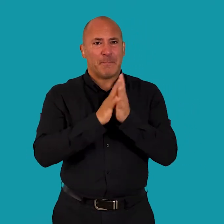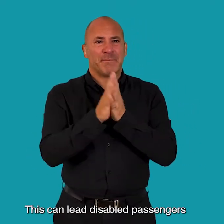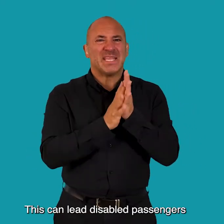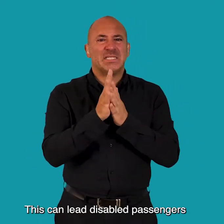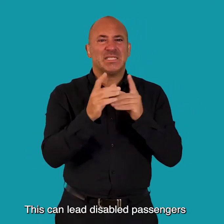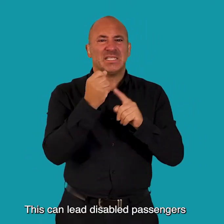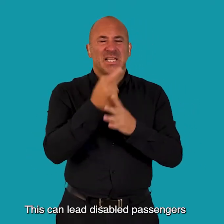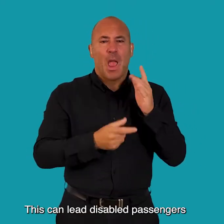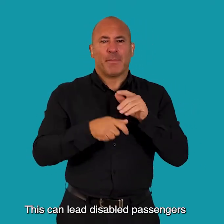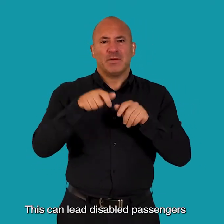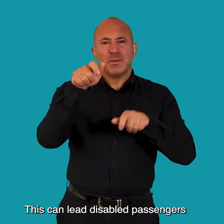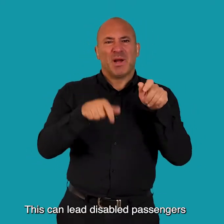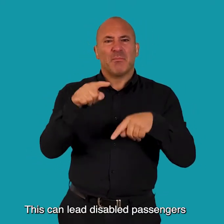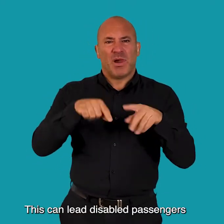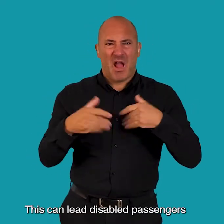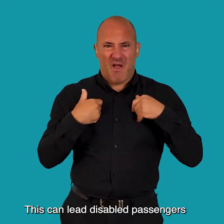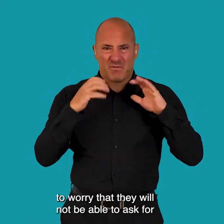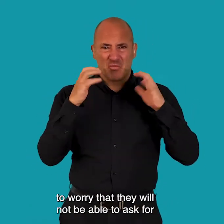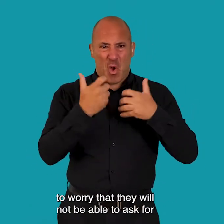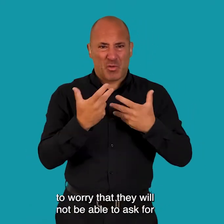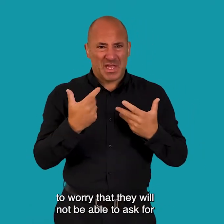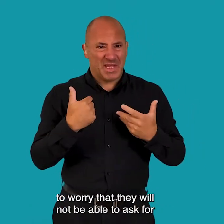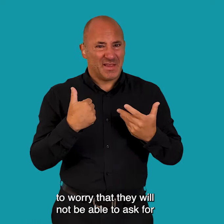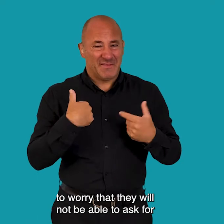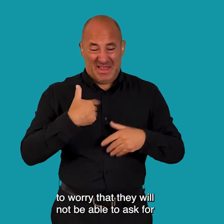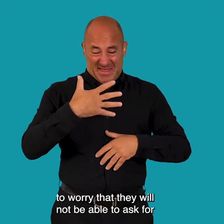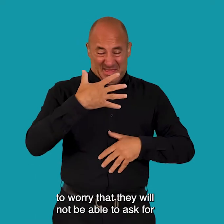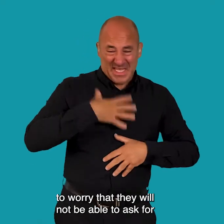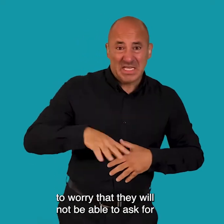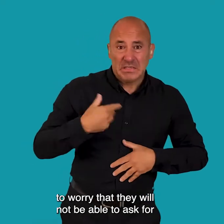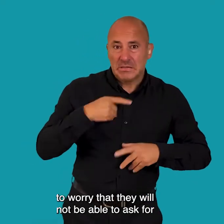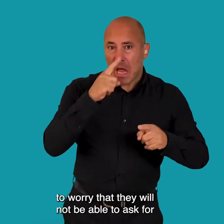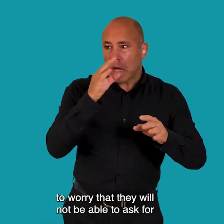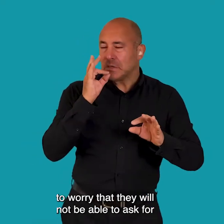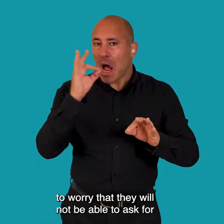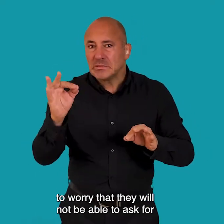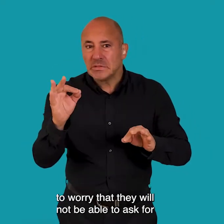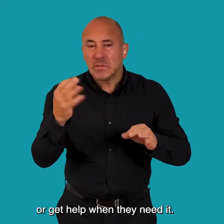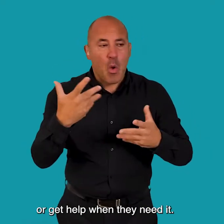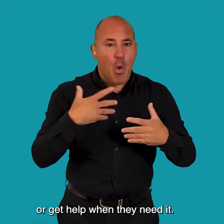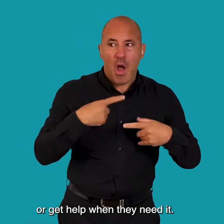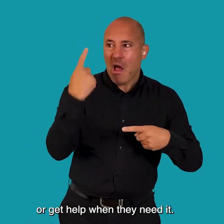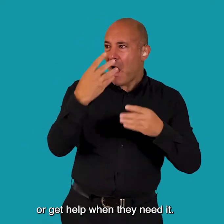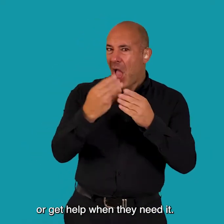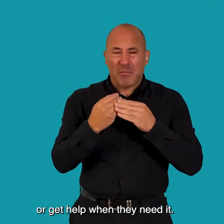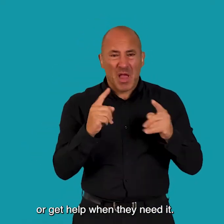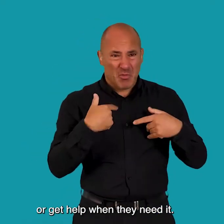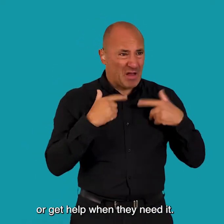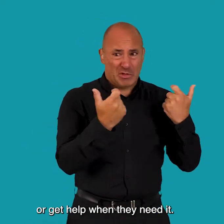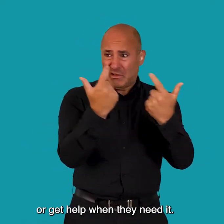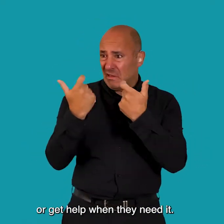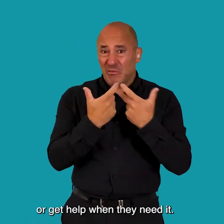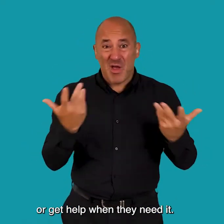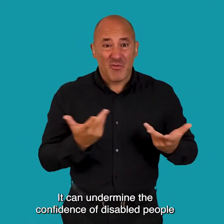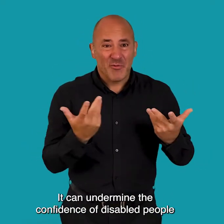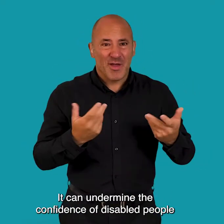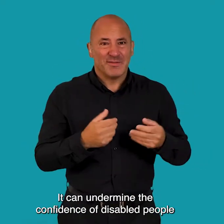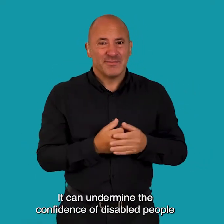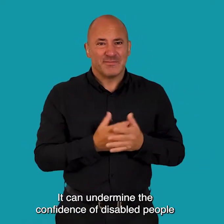This can lead disabled passengers to worry that they will not be able to ask for or get help when they need it. It can undermine